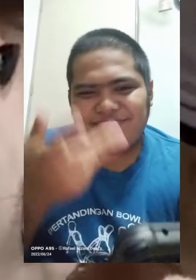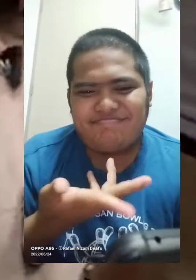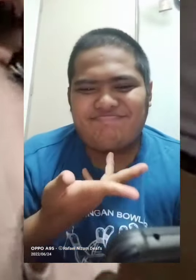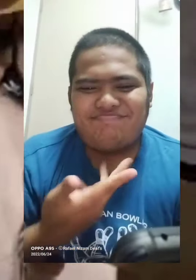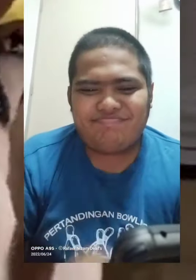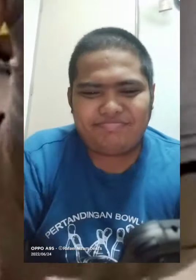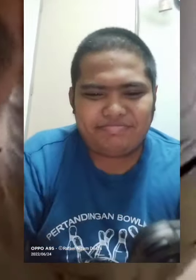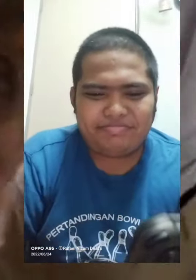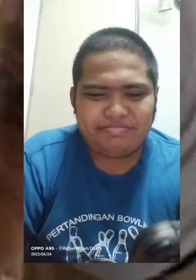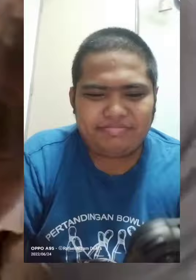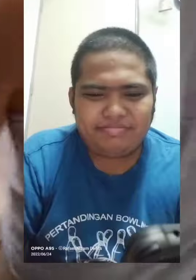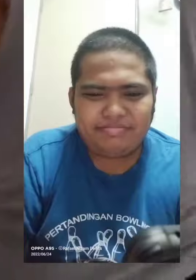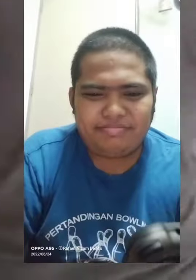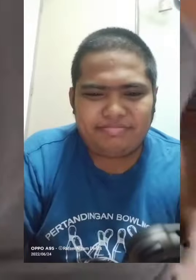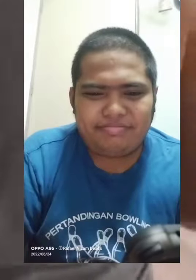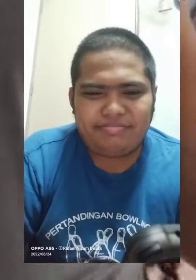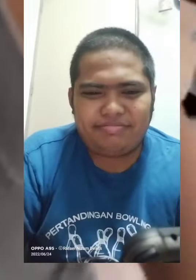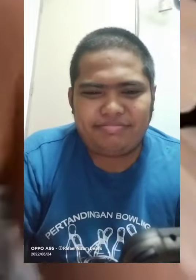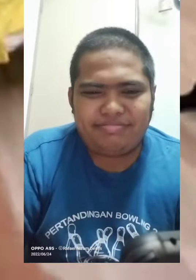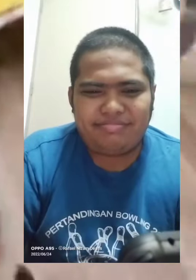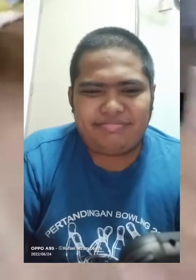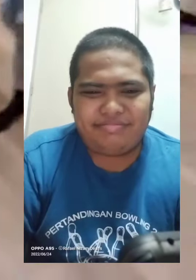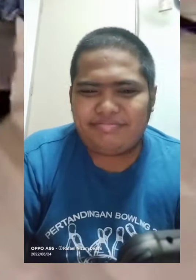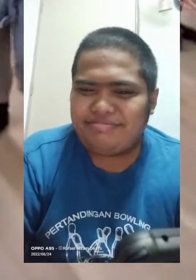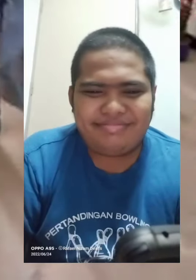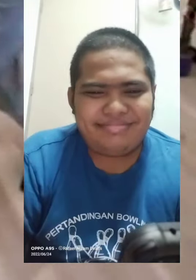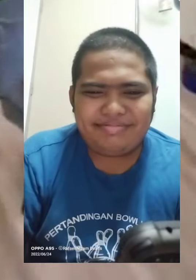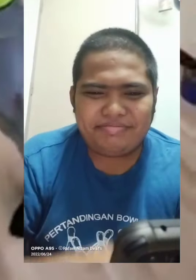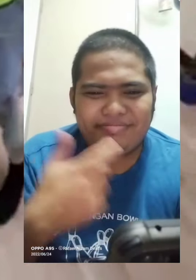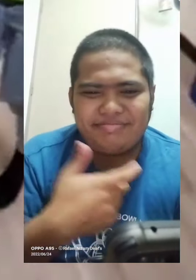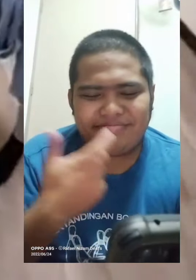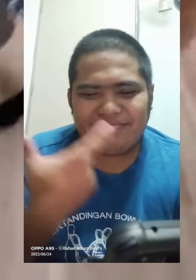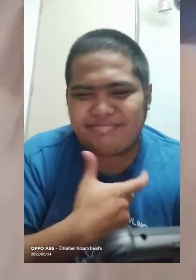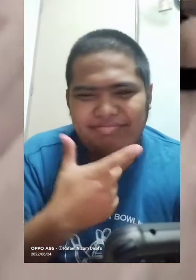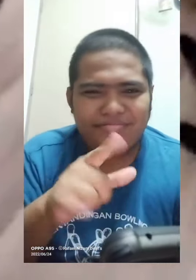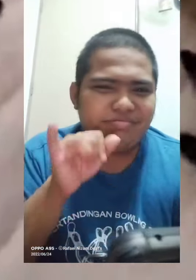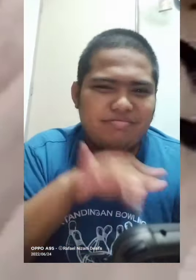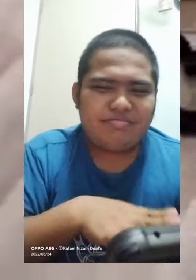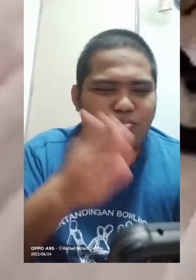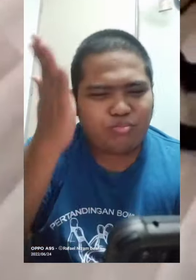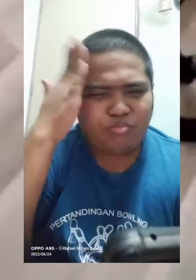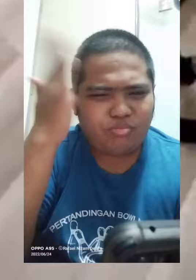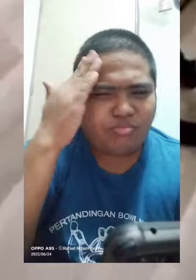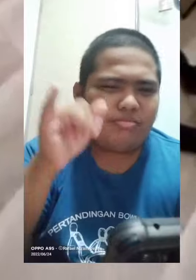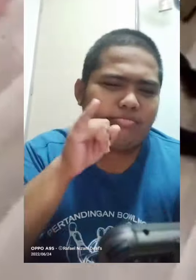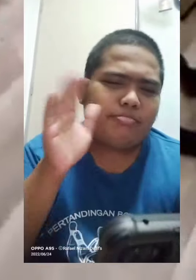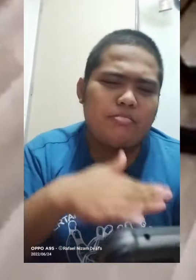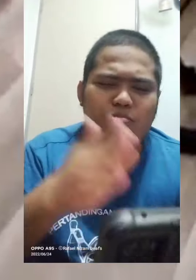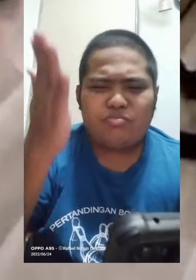The neighbor? What's the neighbor doing in your bedroom? She's not the neighbor. I would know our neighbor. You know our neighbor. She was just fixing stuff. You know, she's